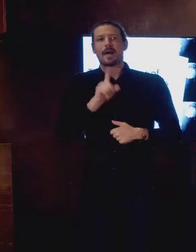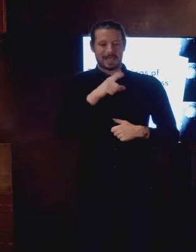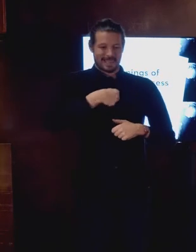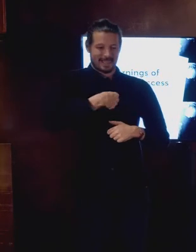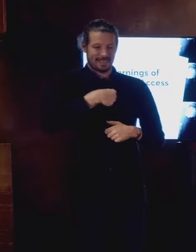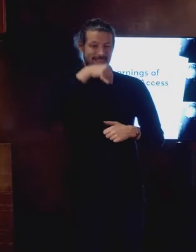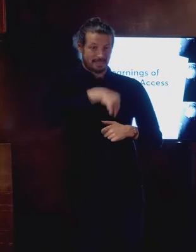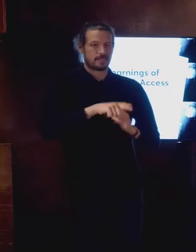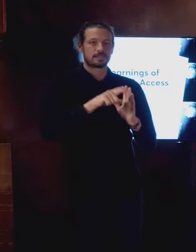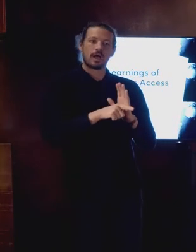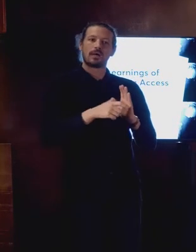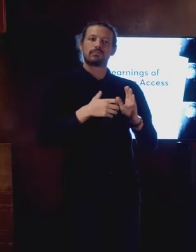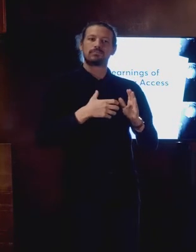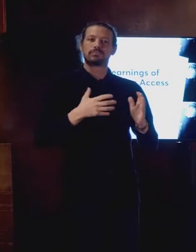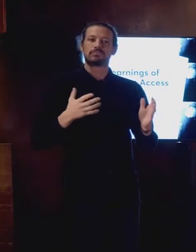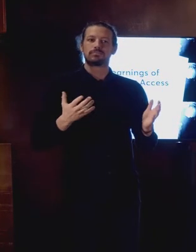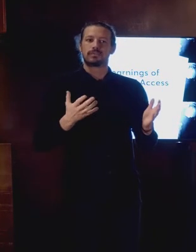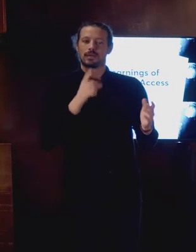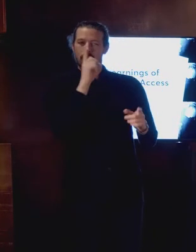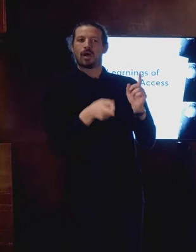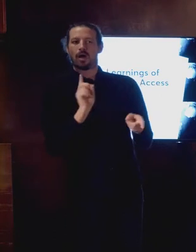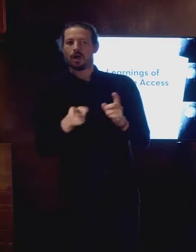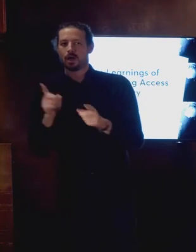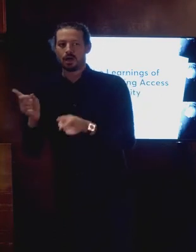yeah, so it really learning Auslan